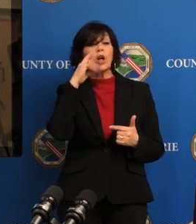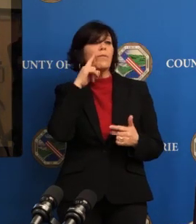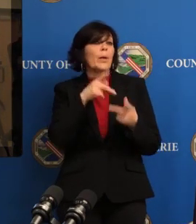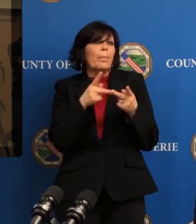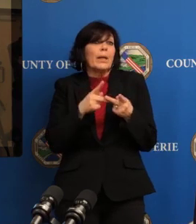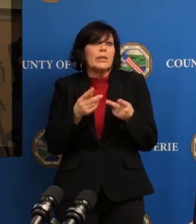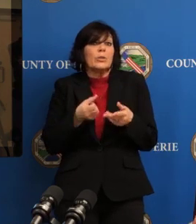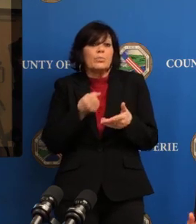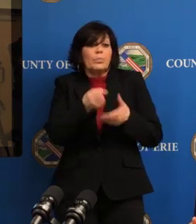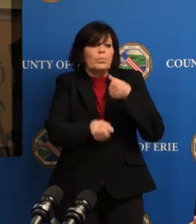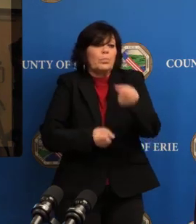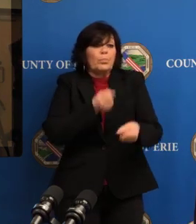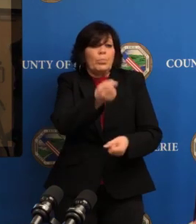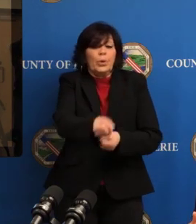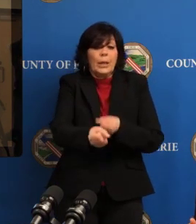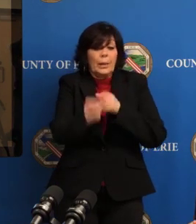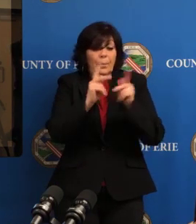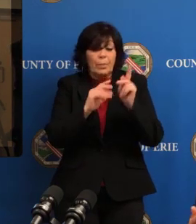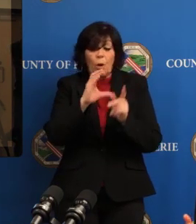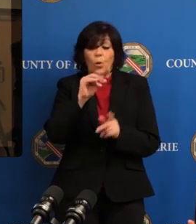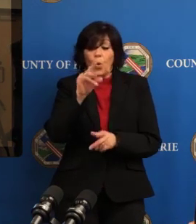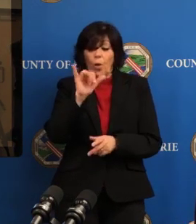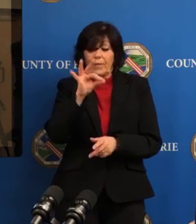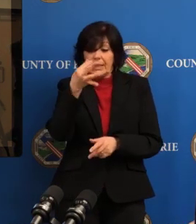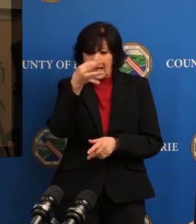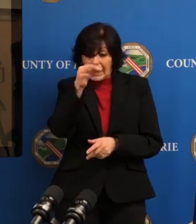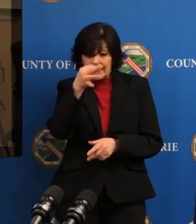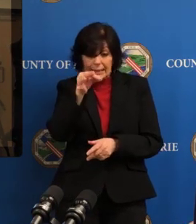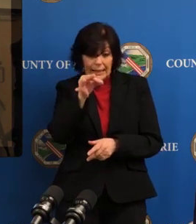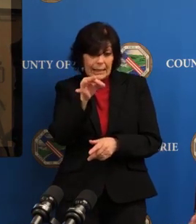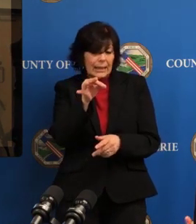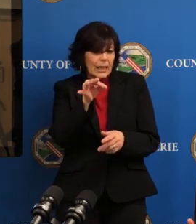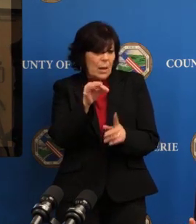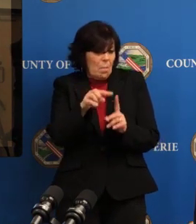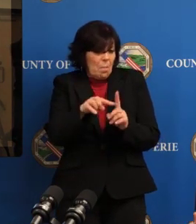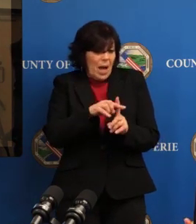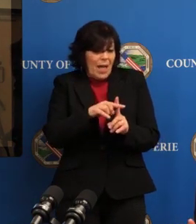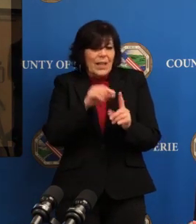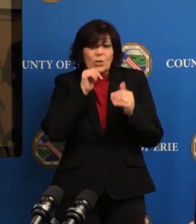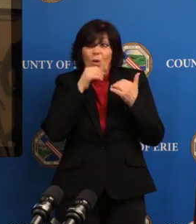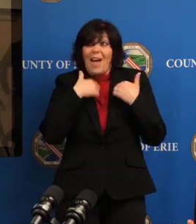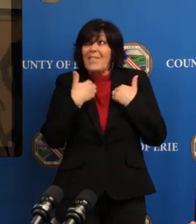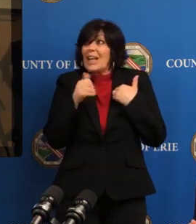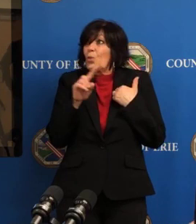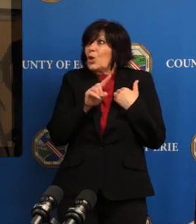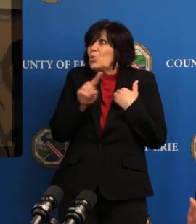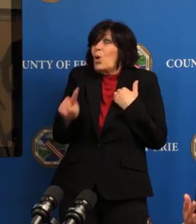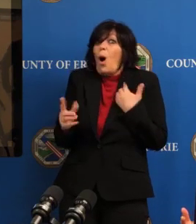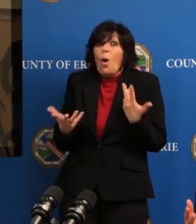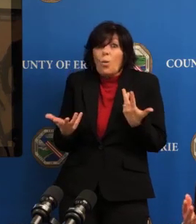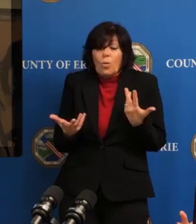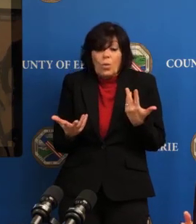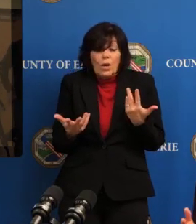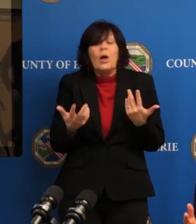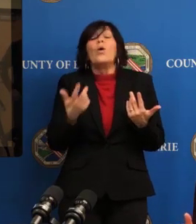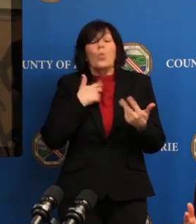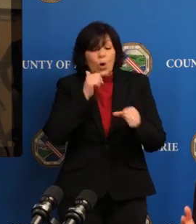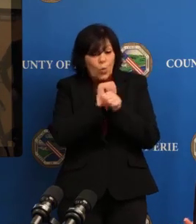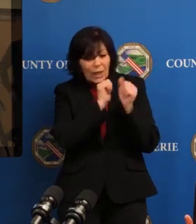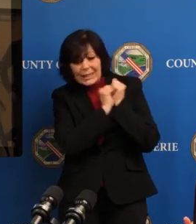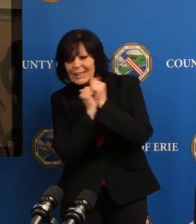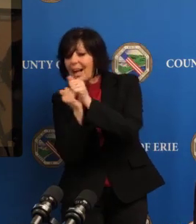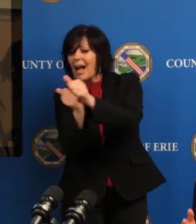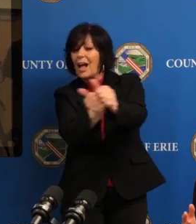people that who are COVID-19 positive or contacts that don't have anywhere else to go in their home. So again, we're working together